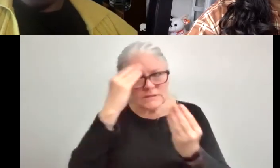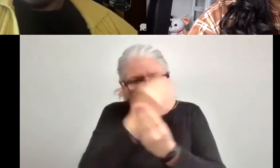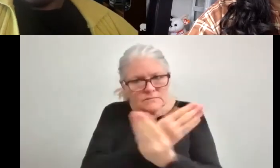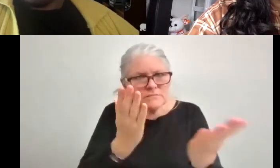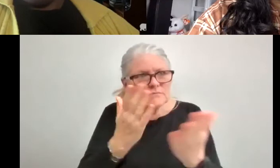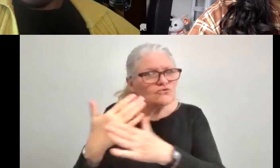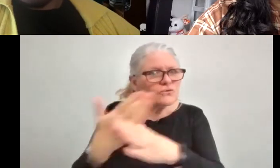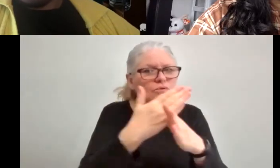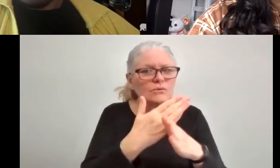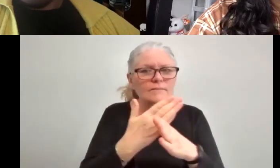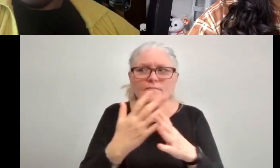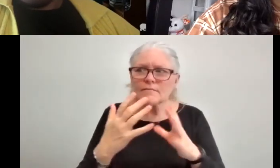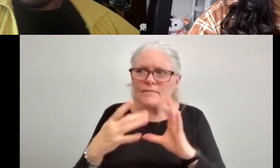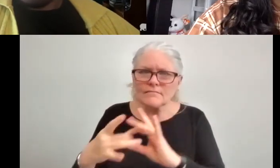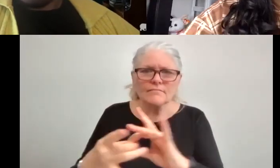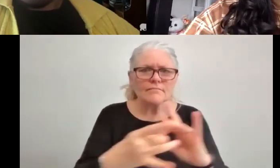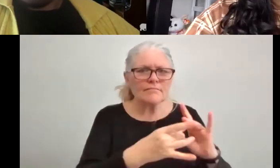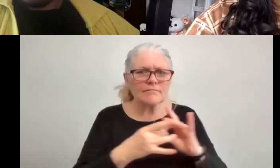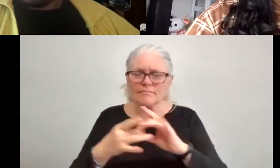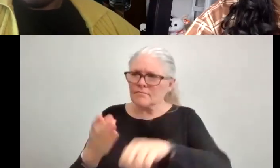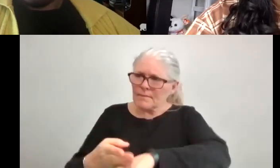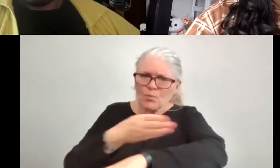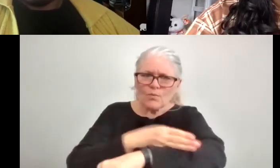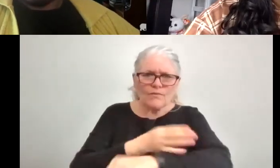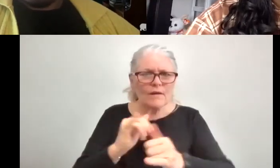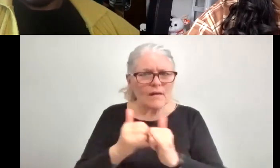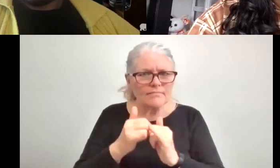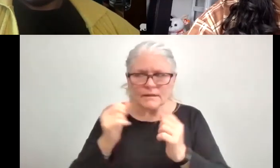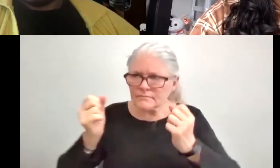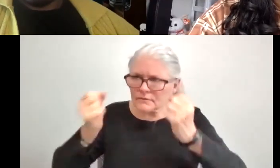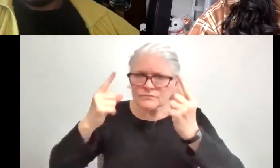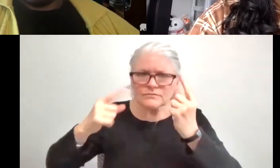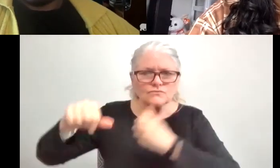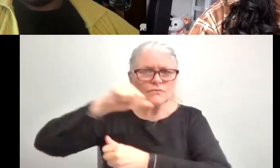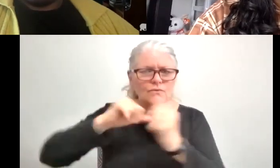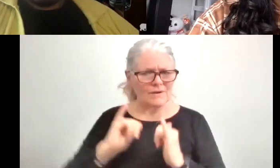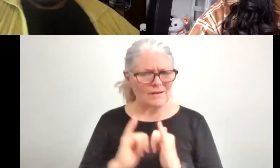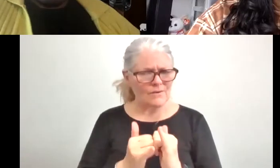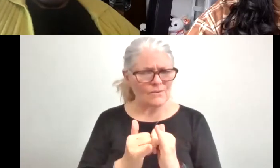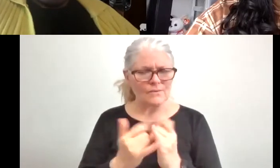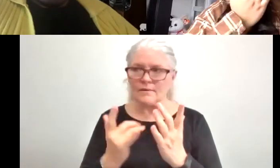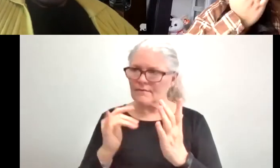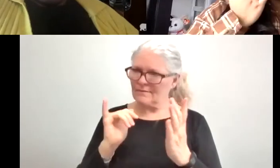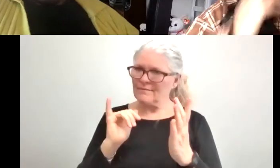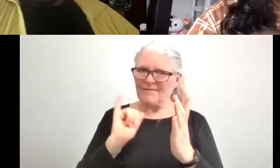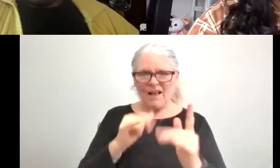together and understand one another. And working on that and also trying to build a